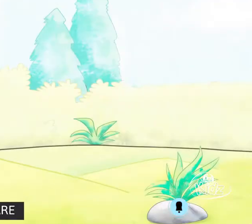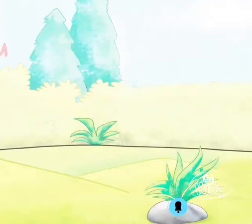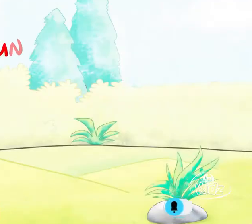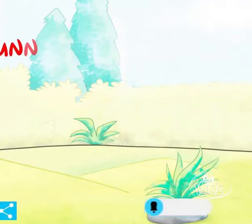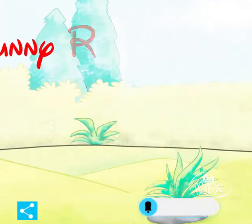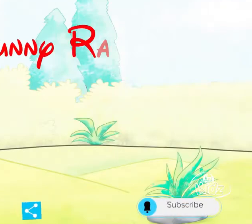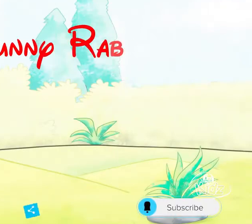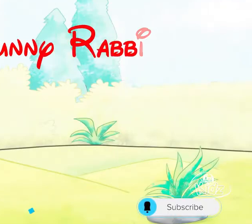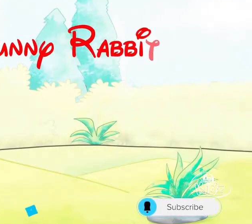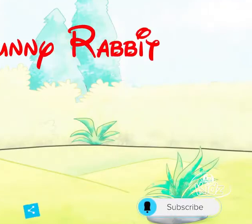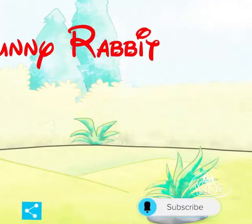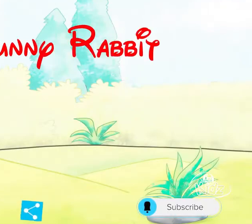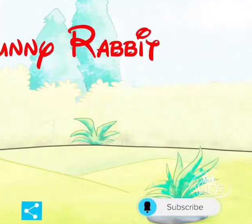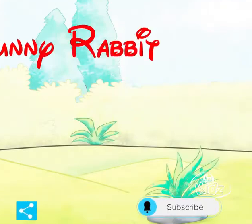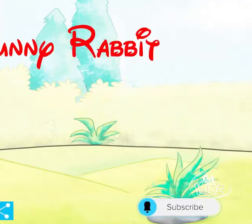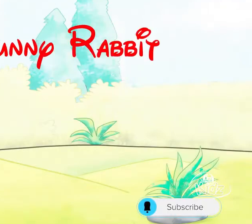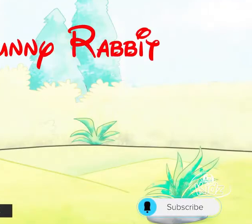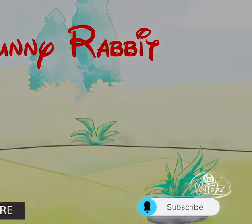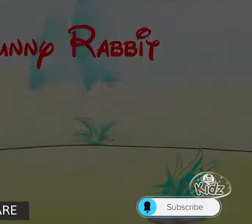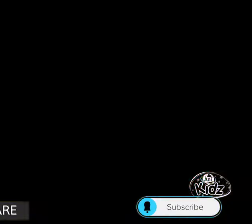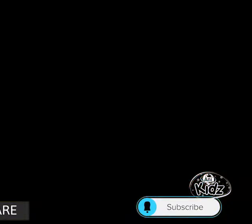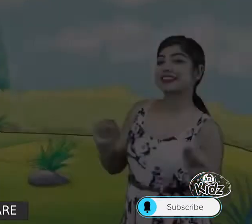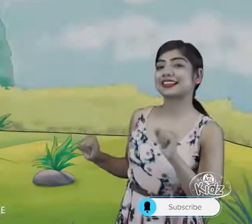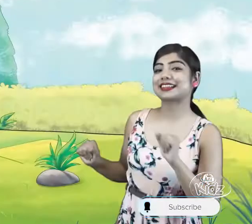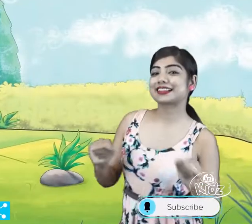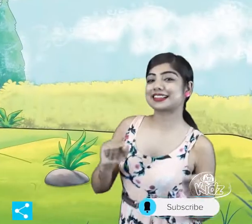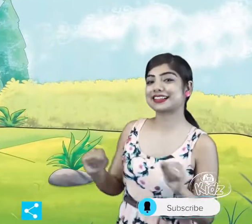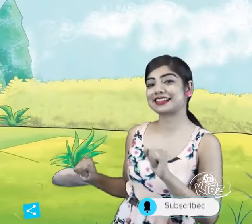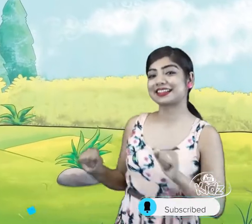Hello, Mr. Bunny Rabbit.